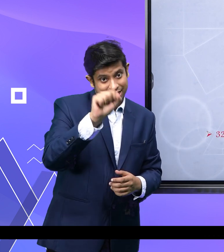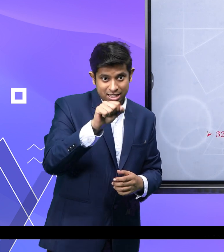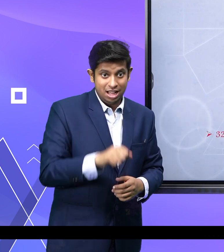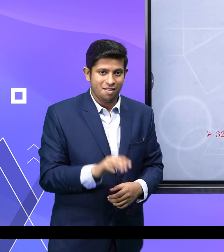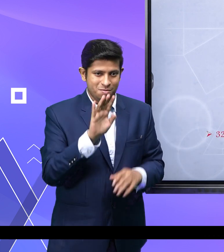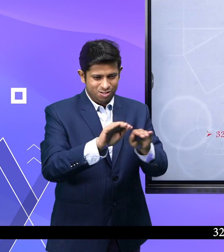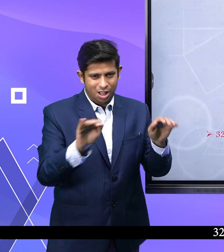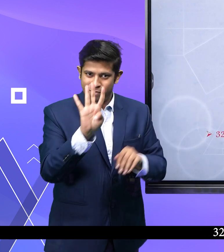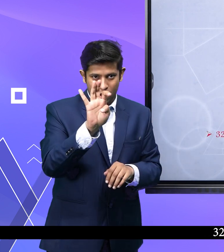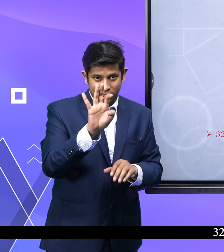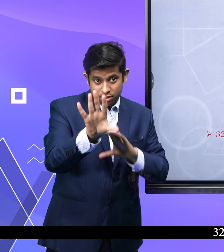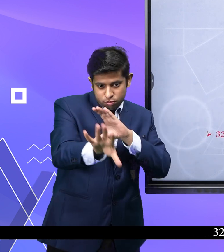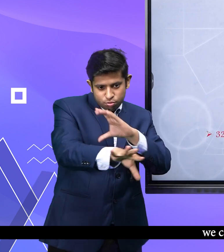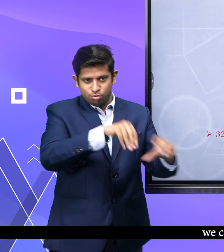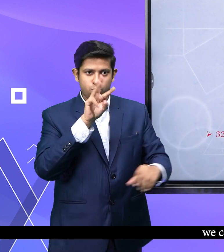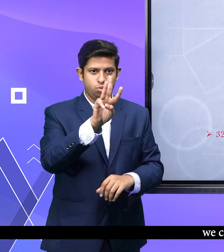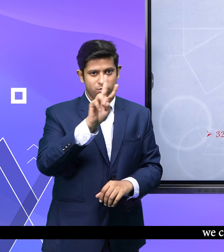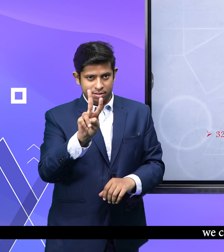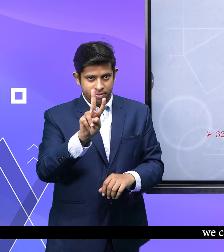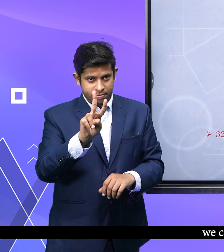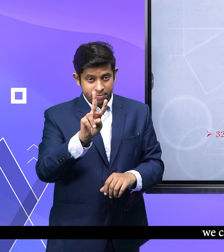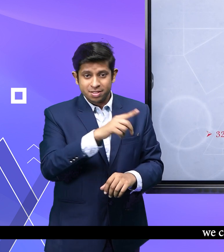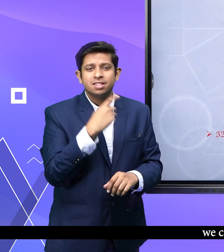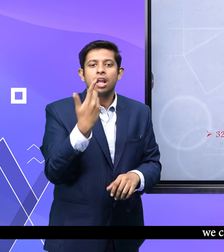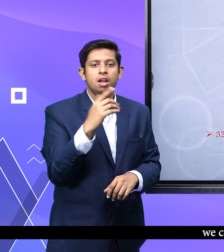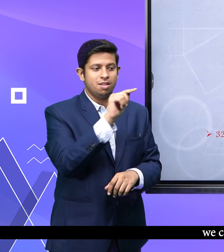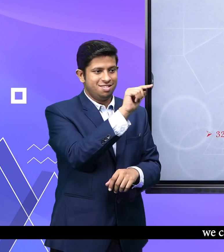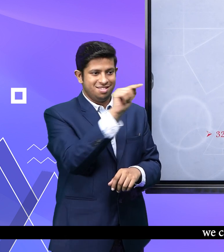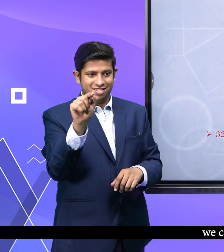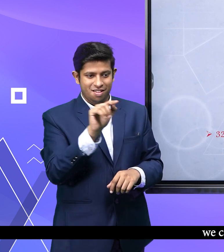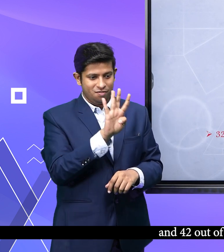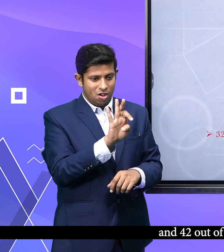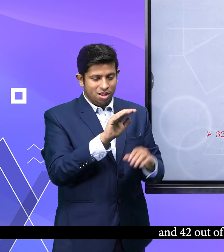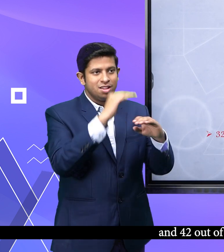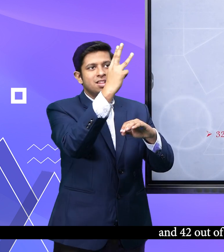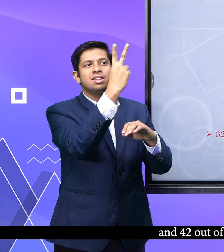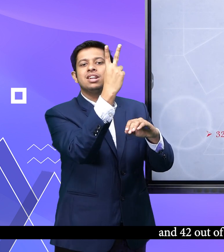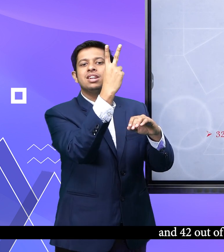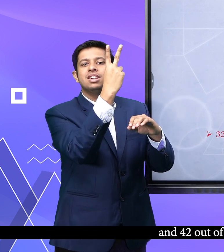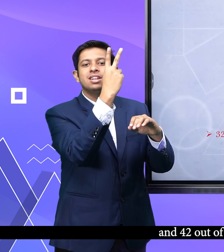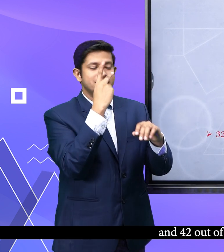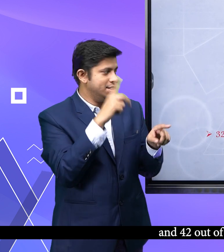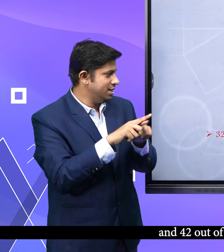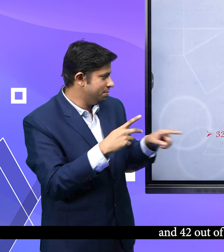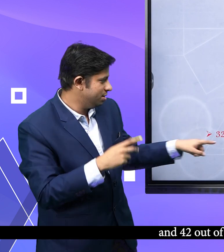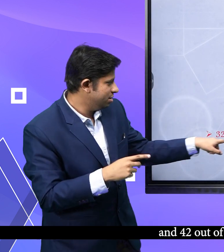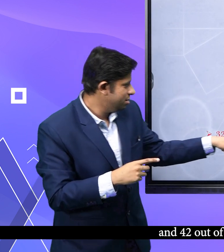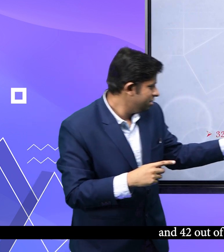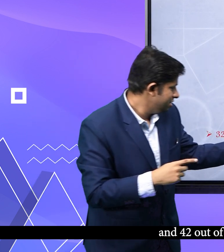Yes, 32 out of 40 we can say 32 by 40 and 42 out of 50 we can say 42 by